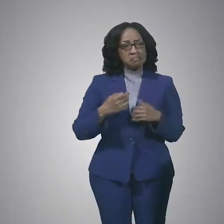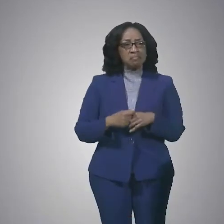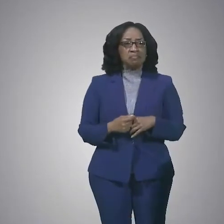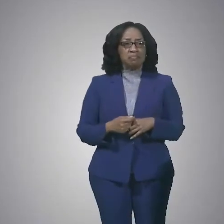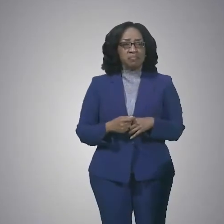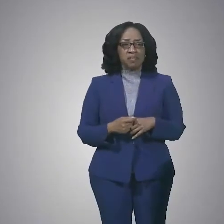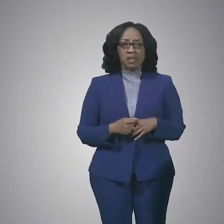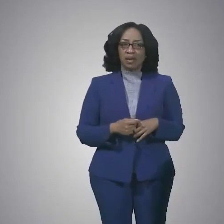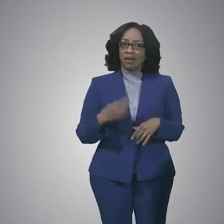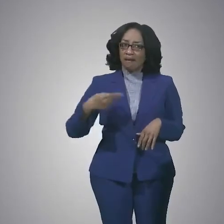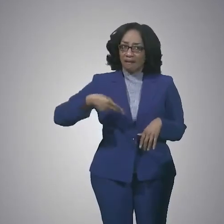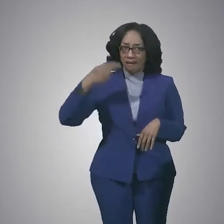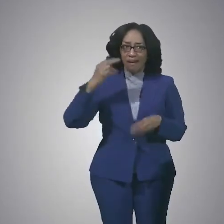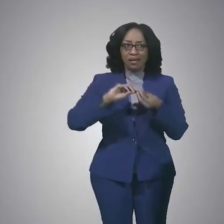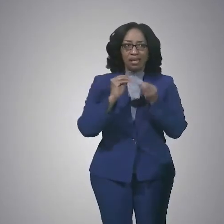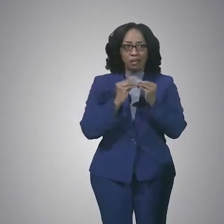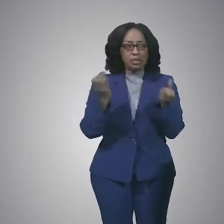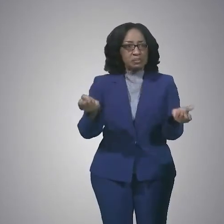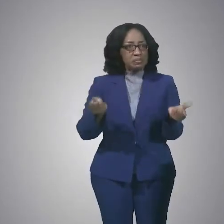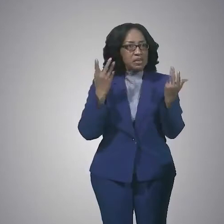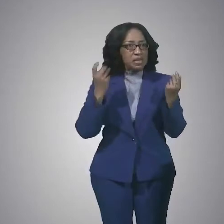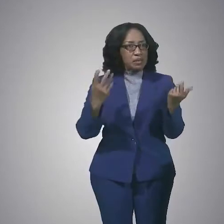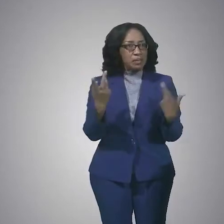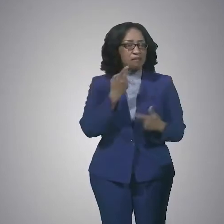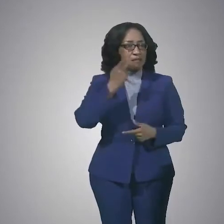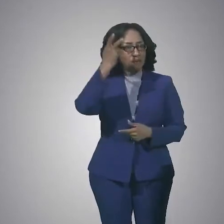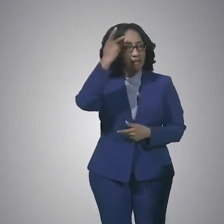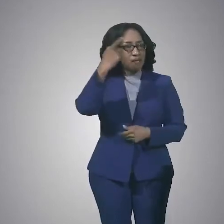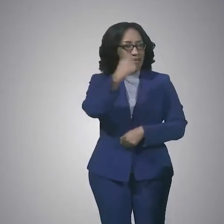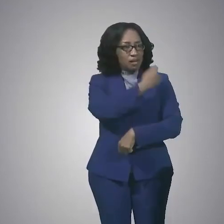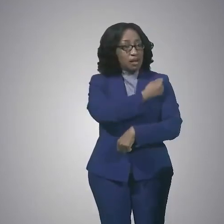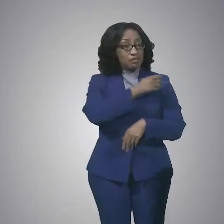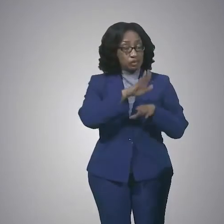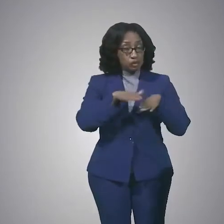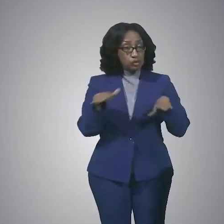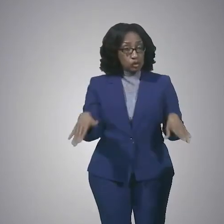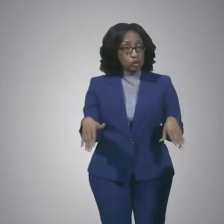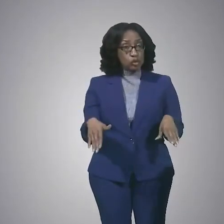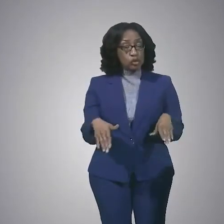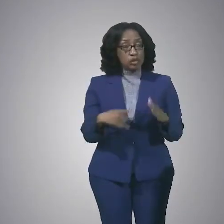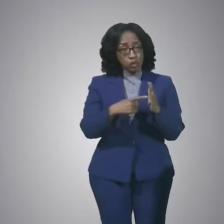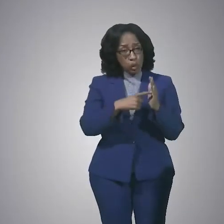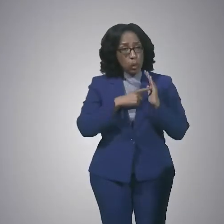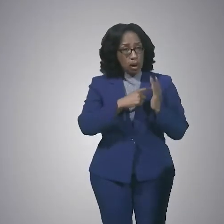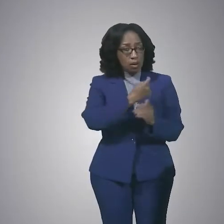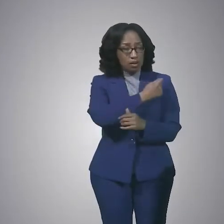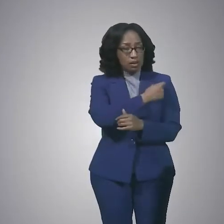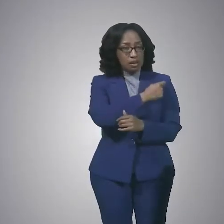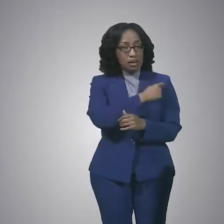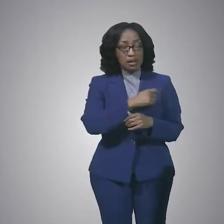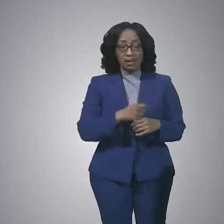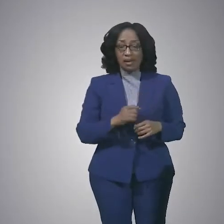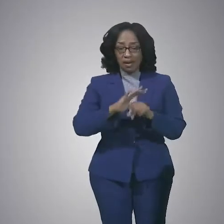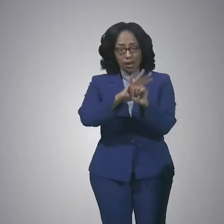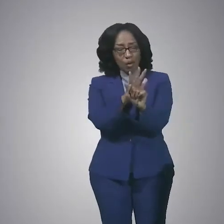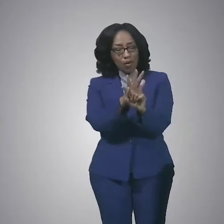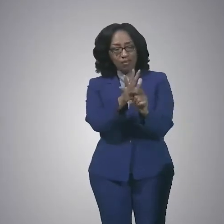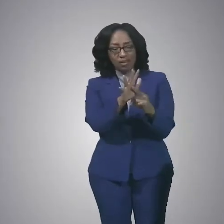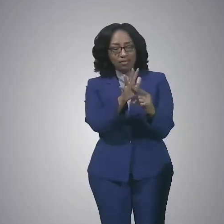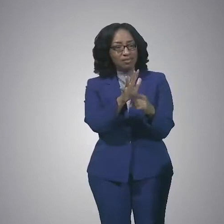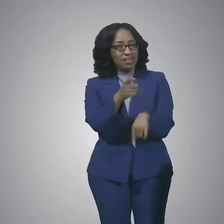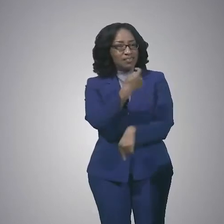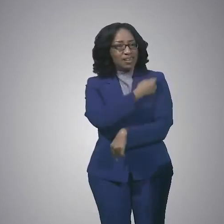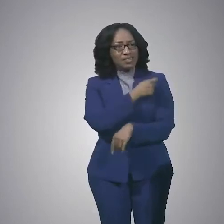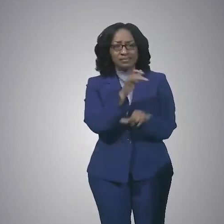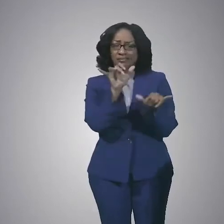spectrum. We understand what vaccinations can do, and the COVID-19 vaccination is no different. It